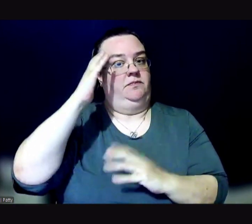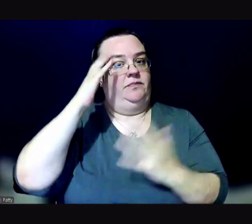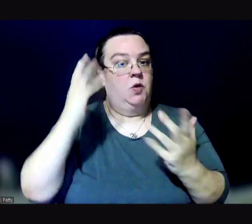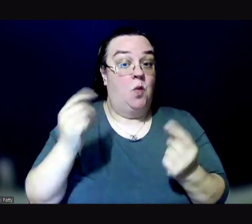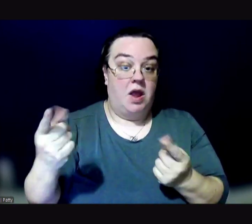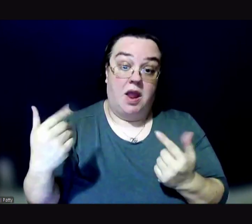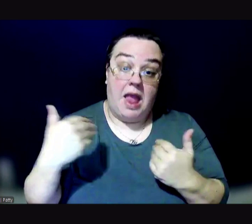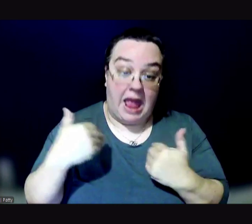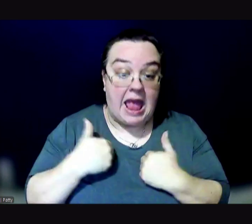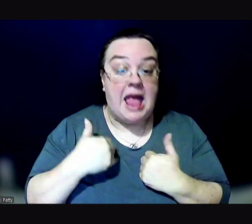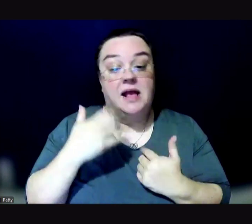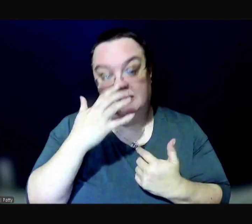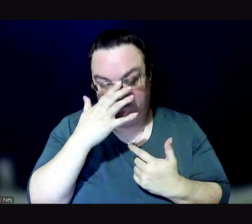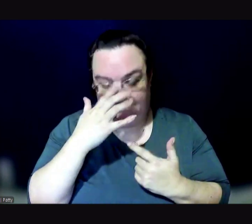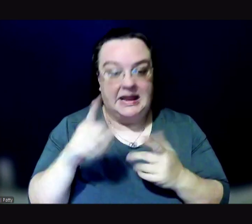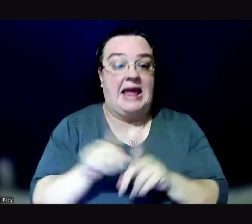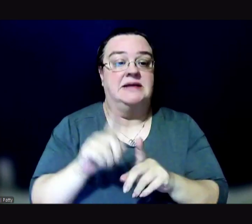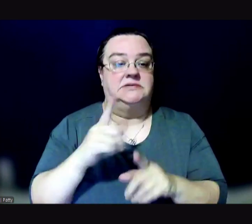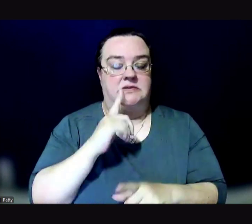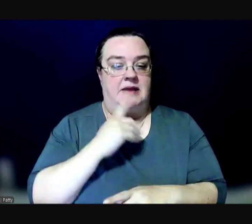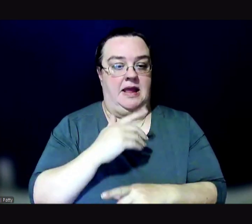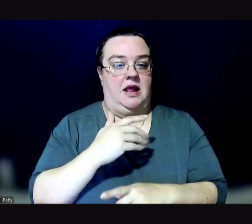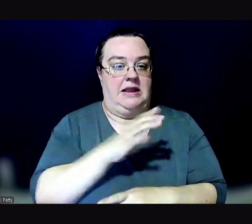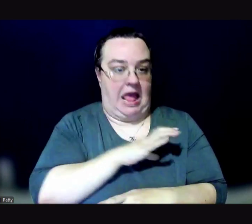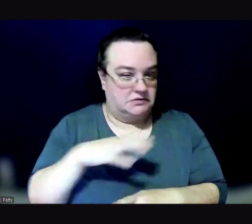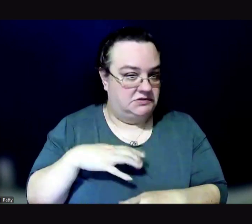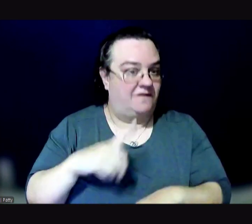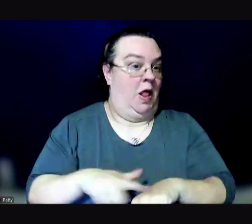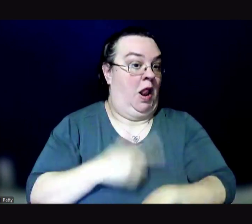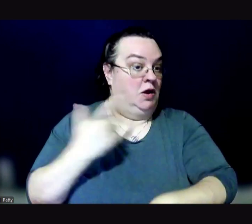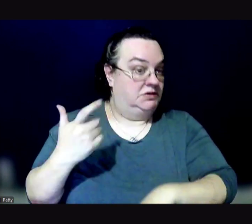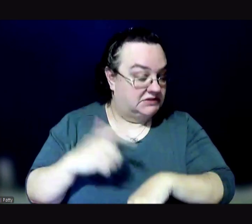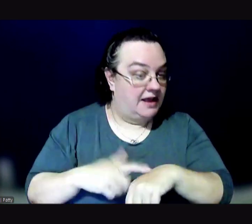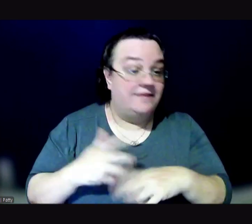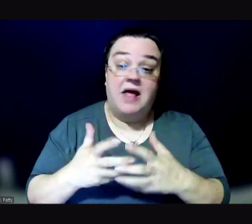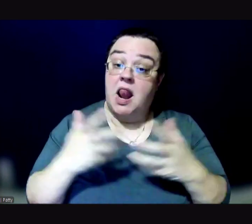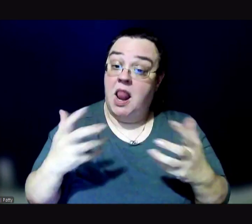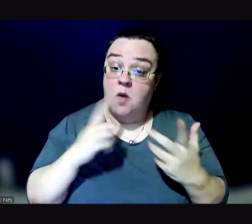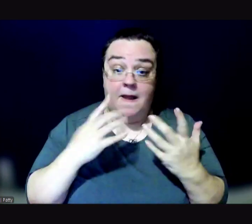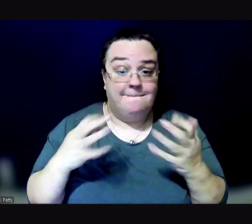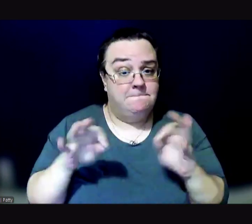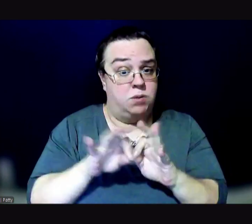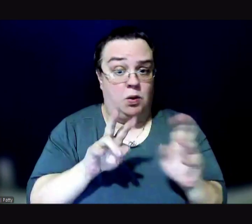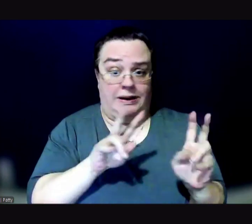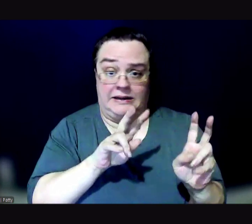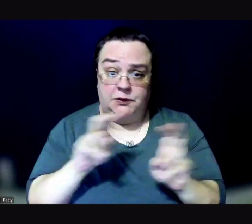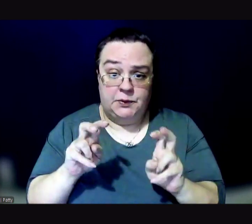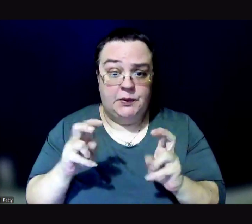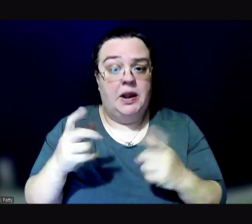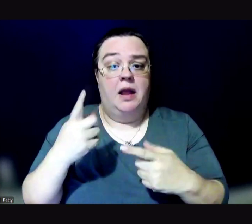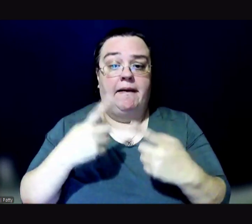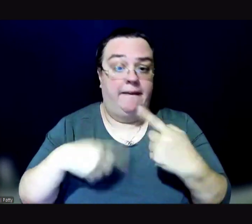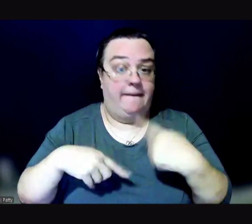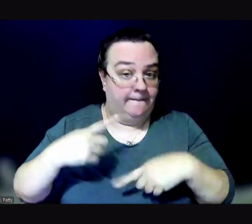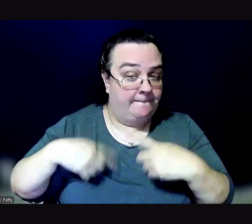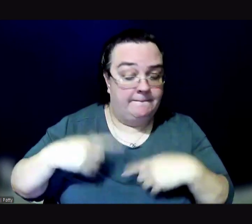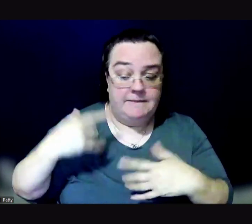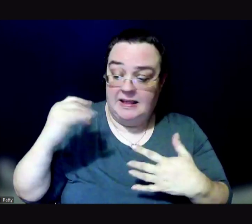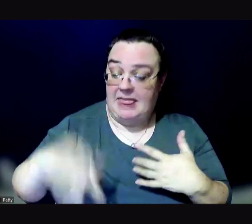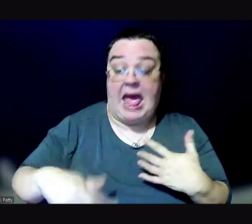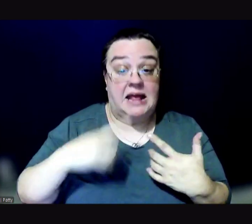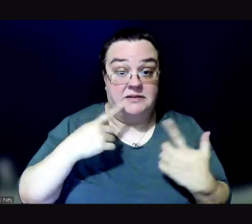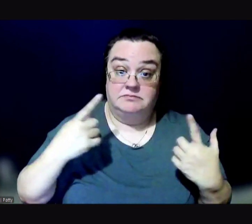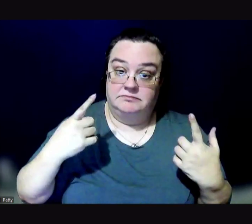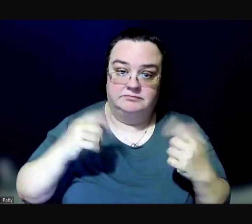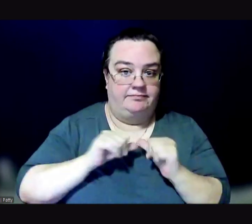longtime council member. There are a lot of important issues coming up that have been going on for